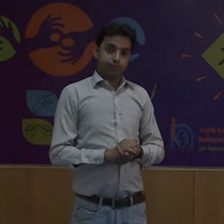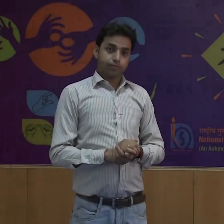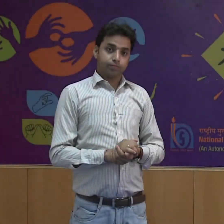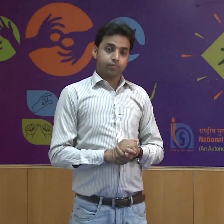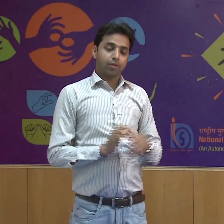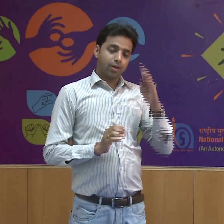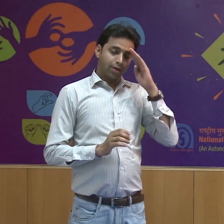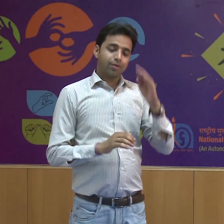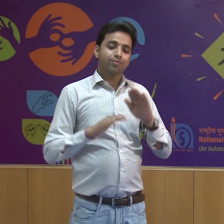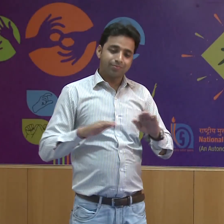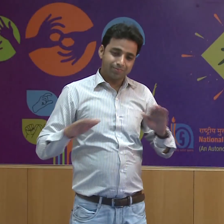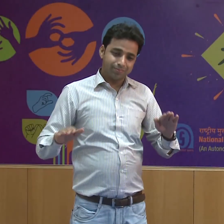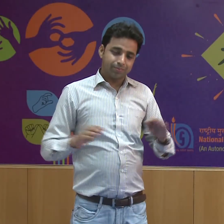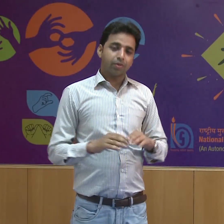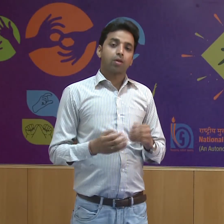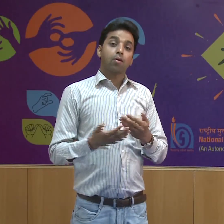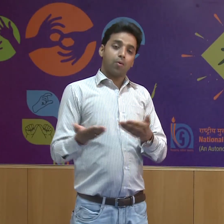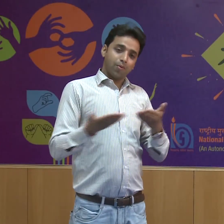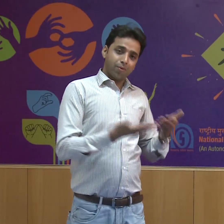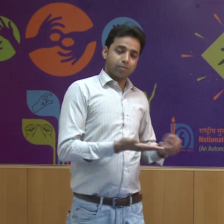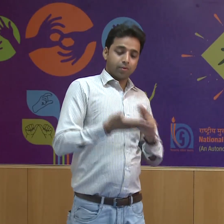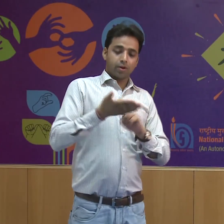Hello learners, welcome to NIOS.